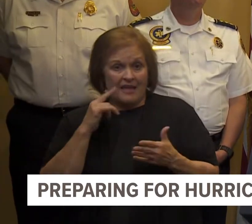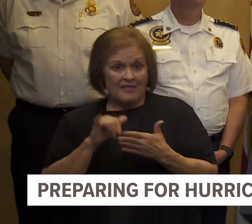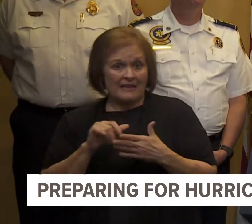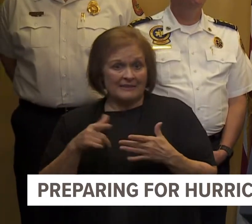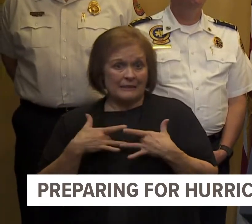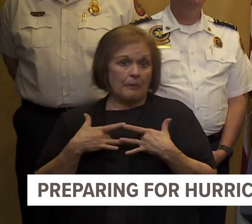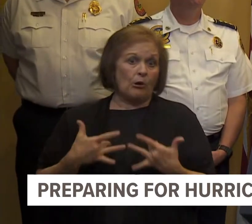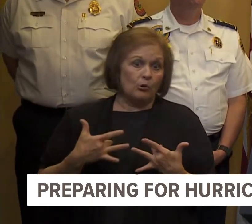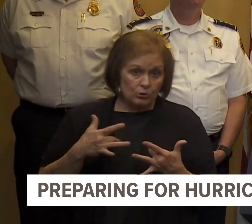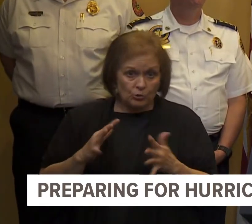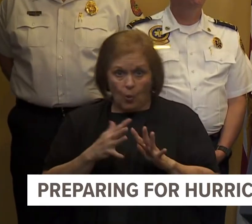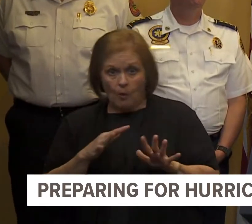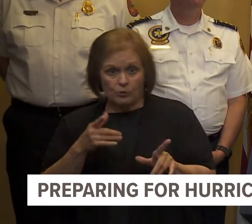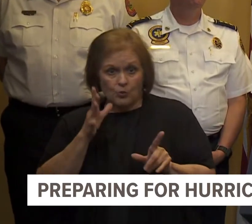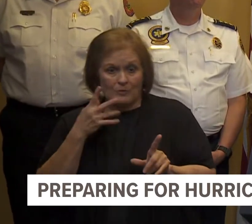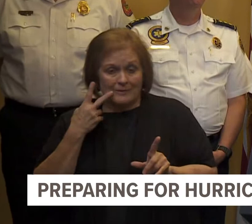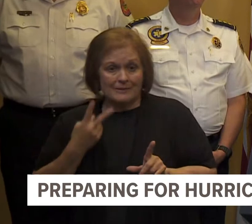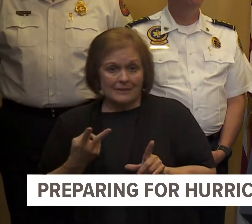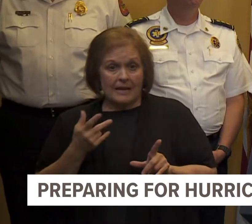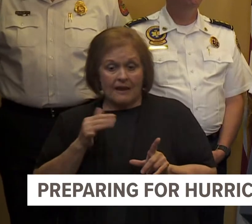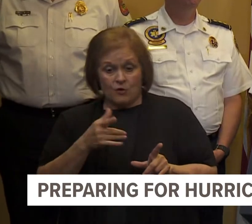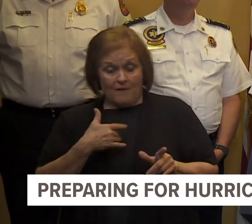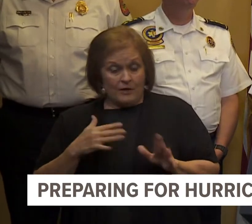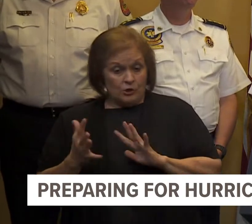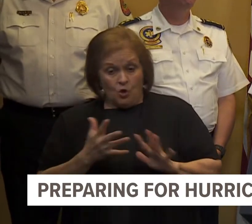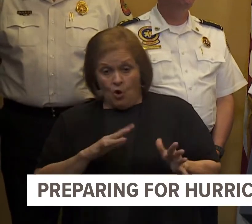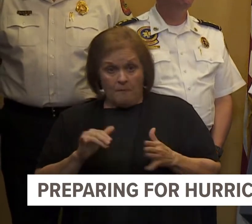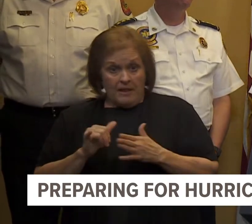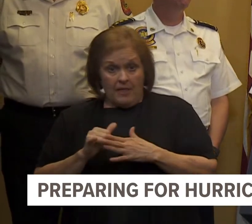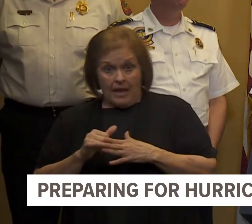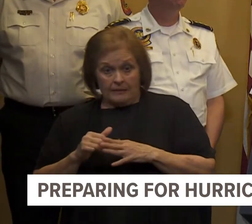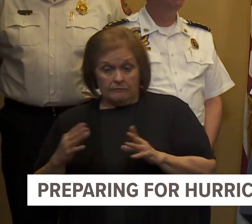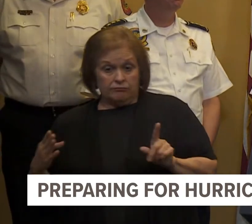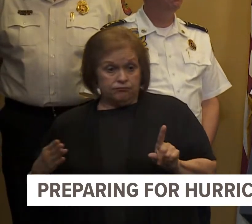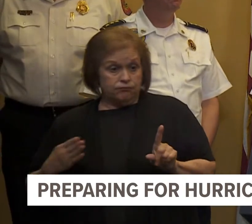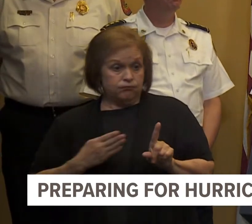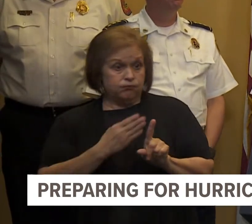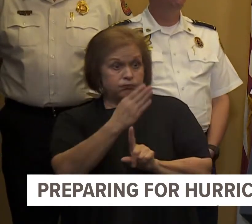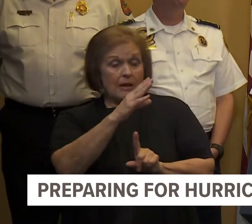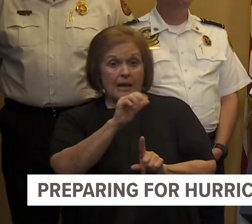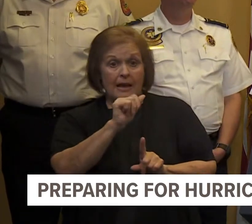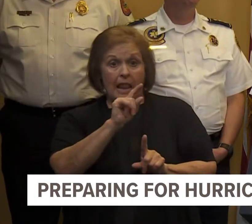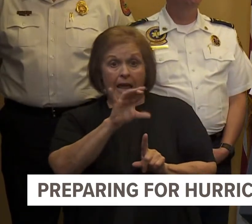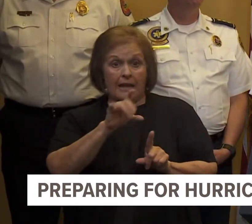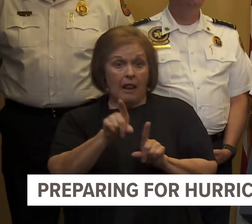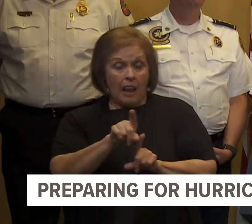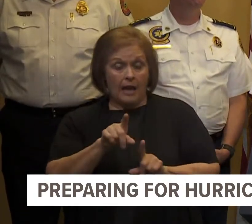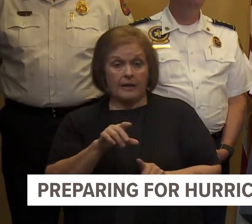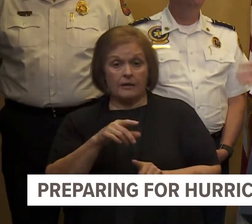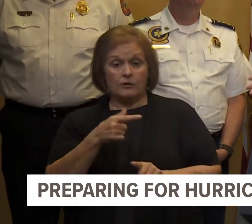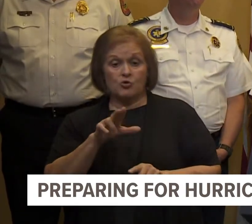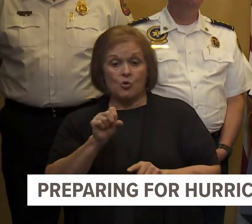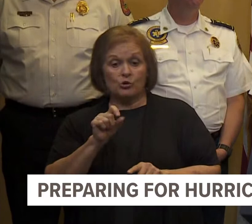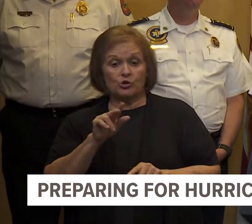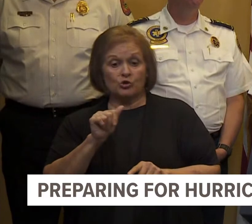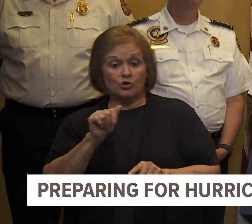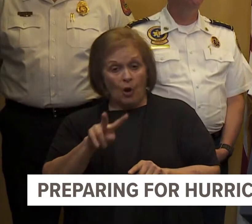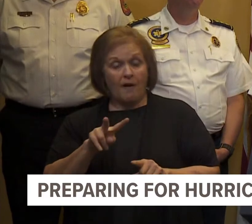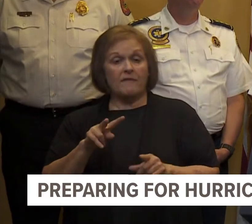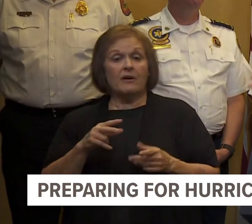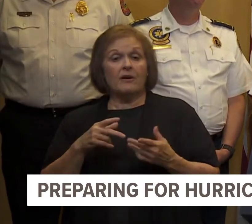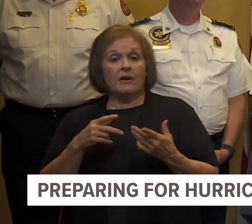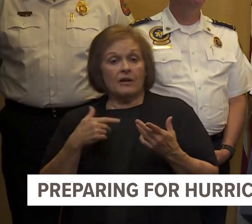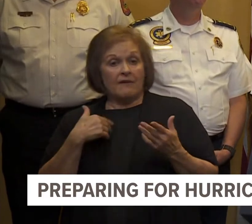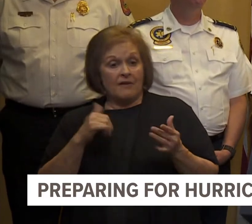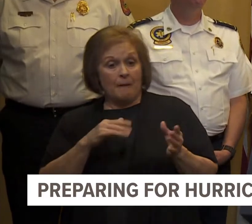typical storm that we're going to see. If we have a storm that tracks all the way across the Atlantic, like Gustav, we can go to our plans that have